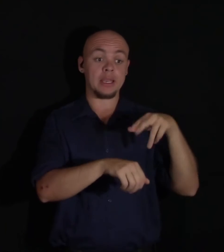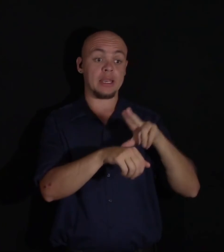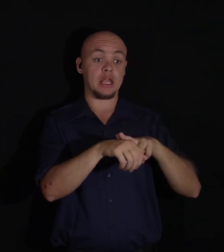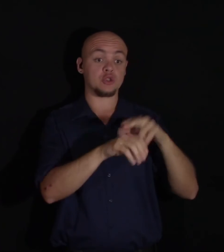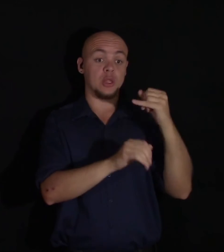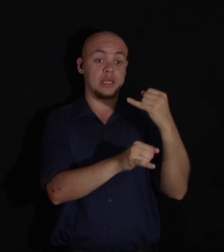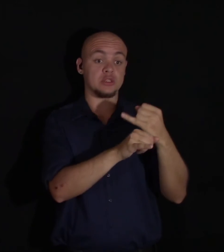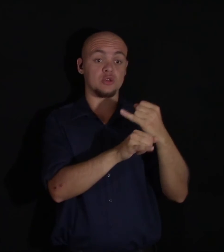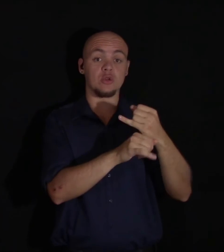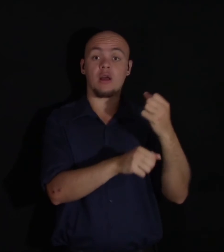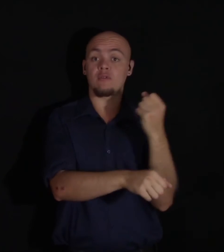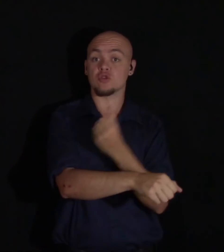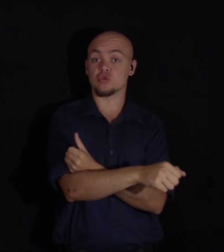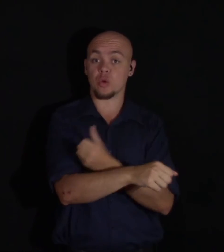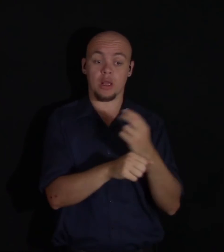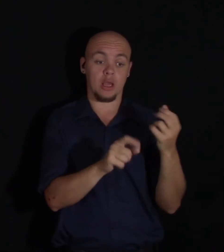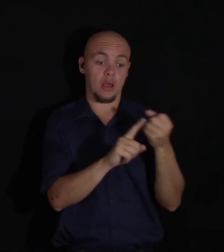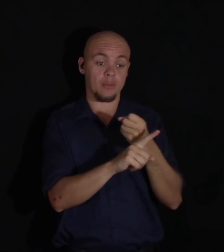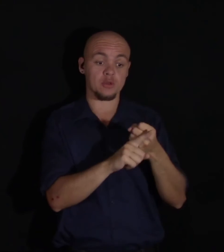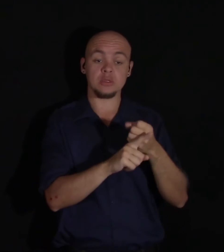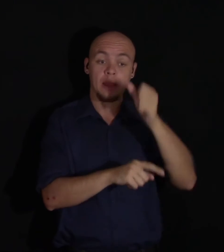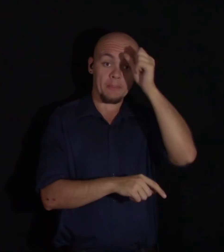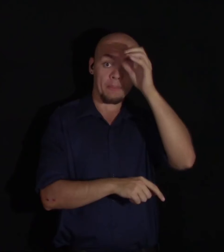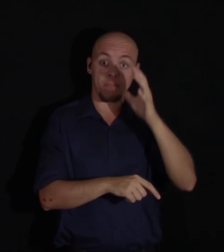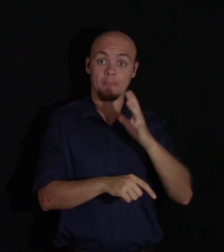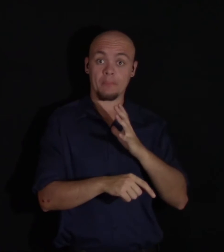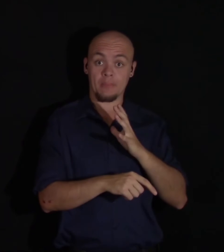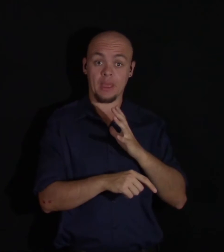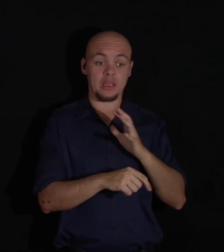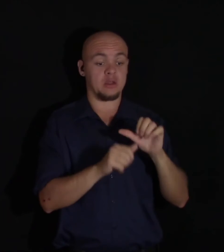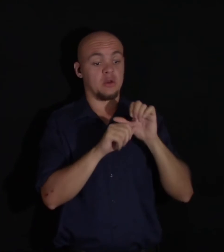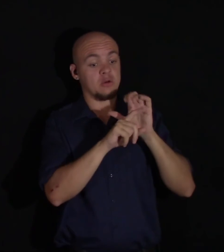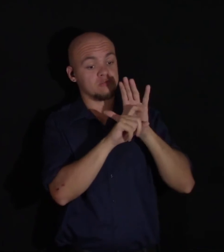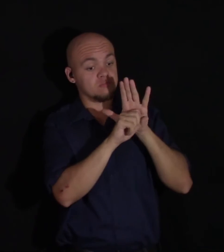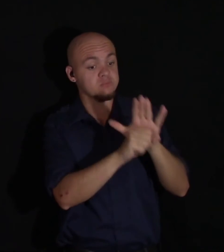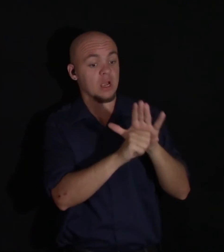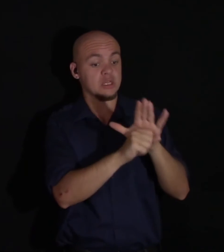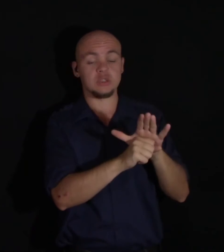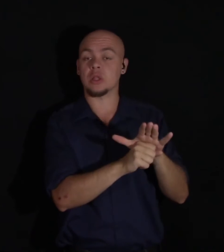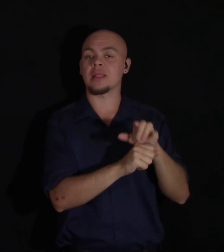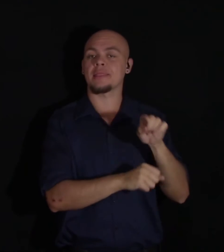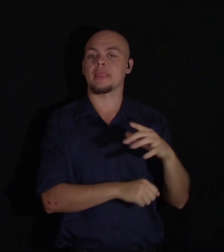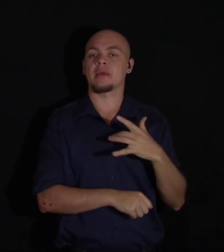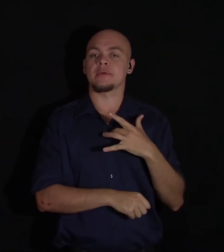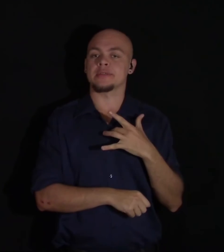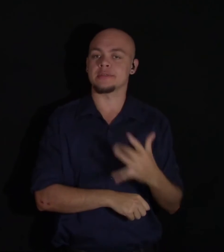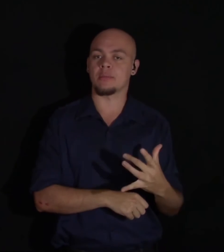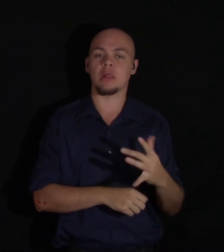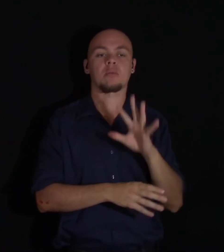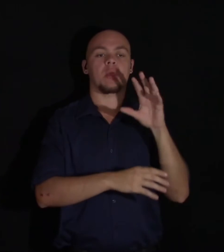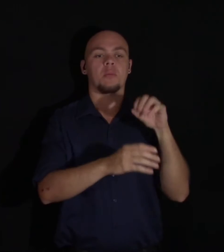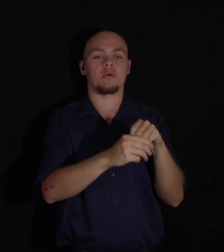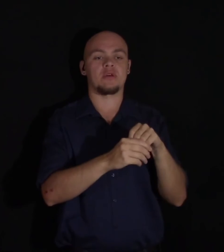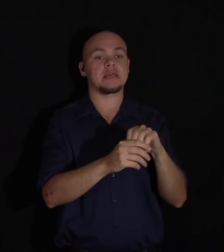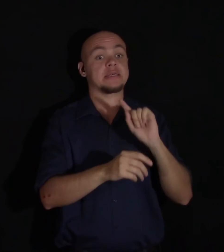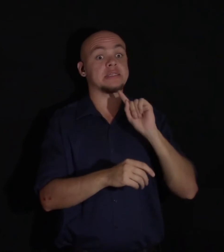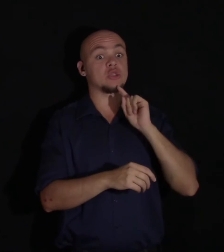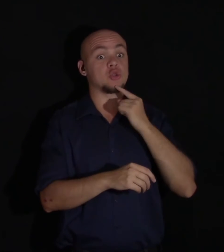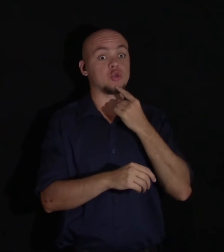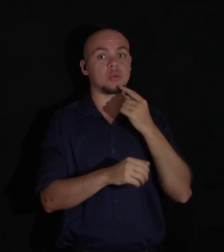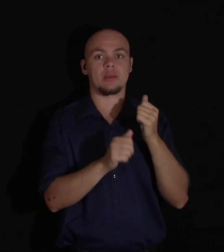Abuse, men who are pressured into practicing toxic masculinity are more likely to participate in extreme